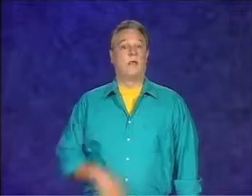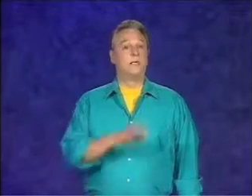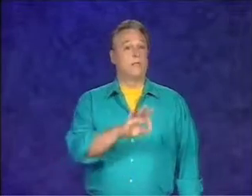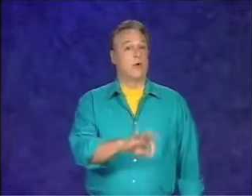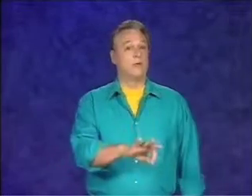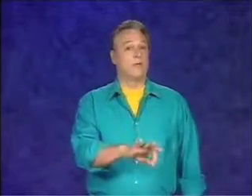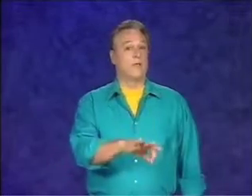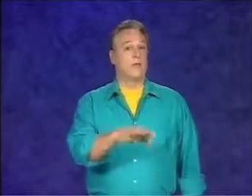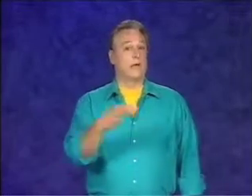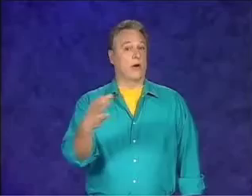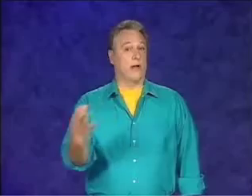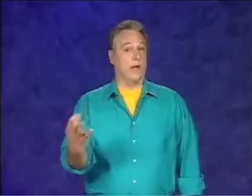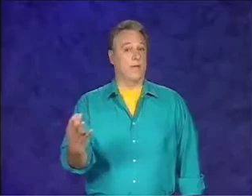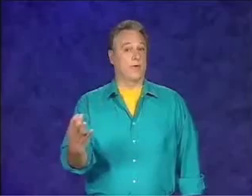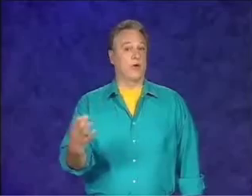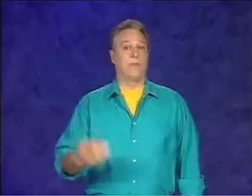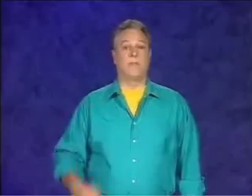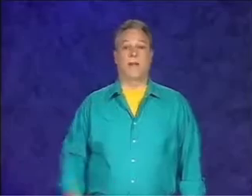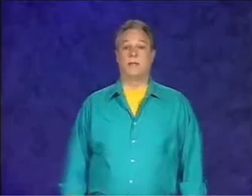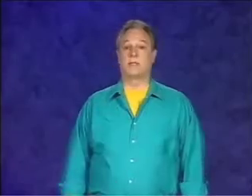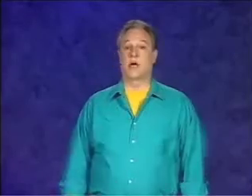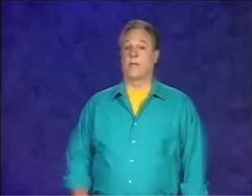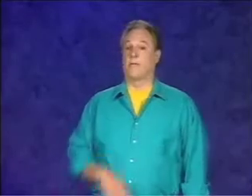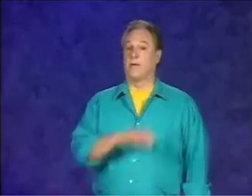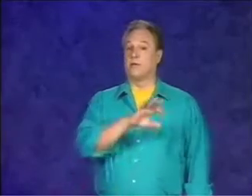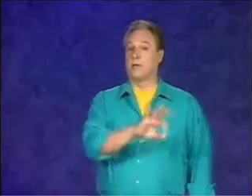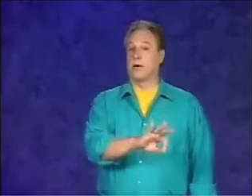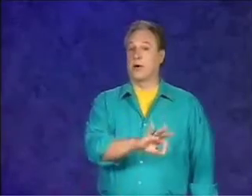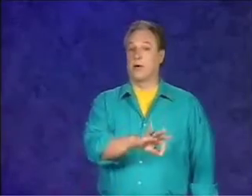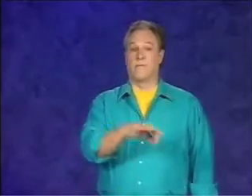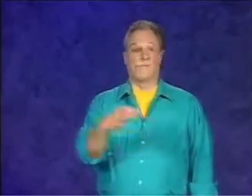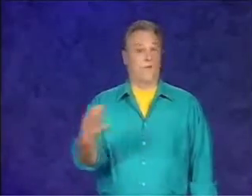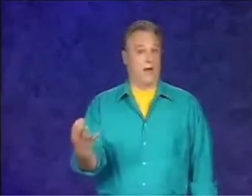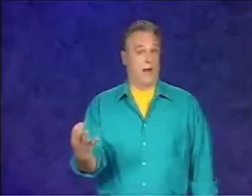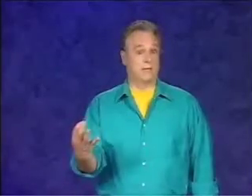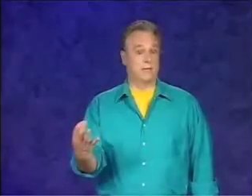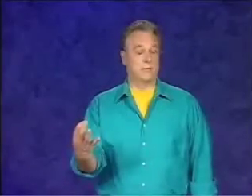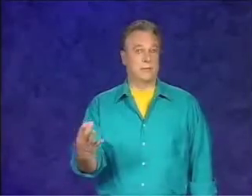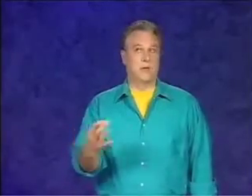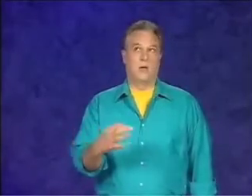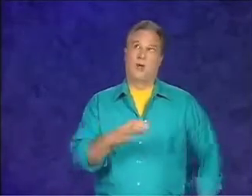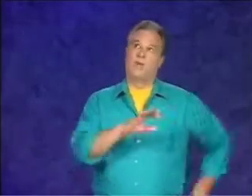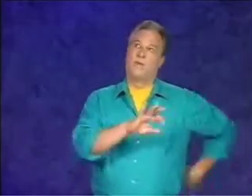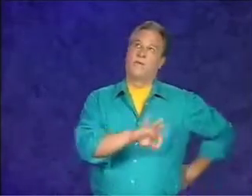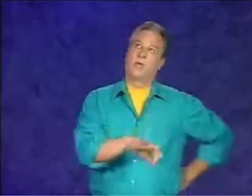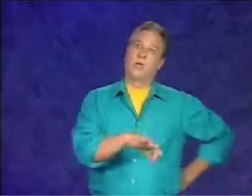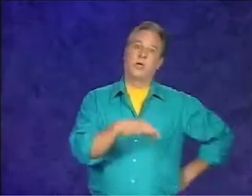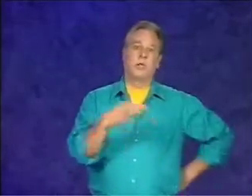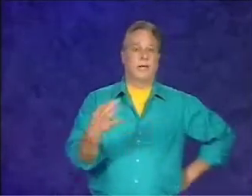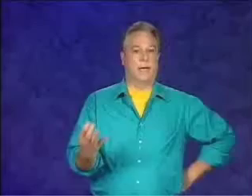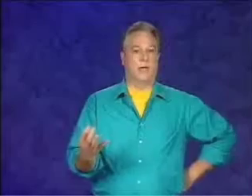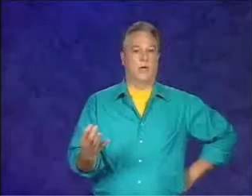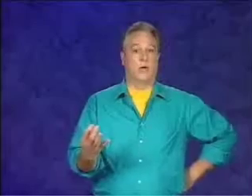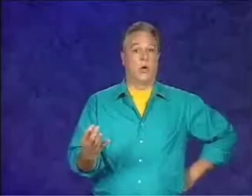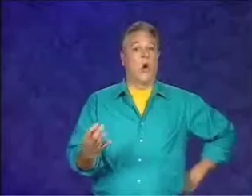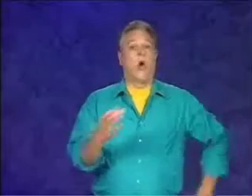This motion of the letter F could be based on the first letter of France, the fleur-de-lis, or